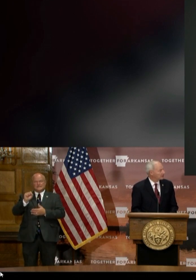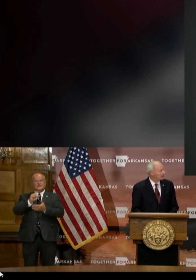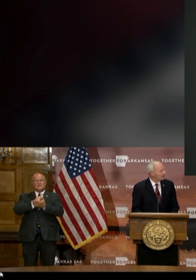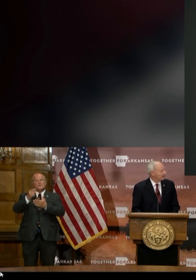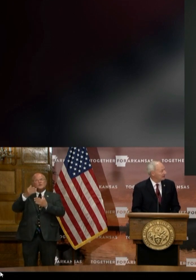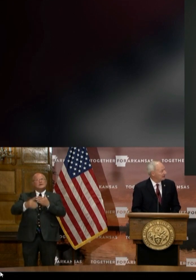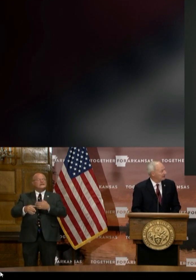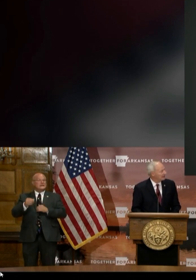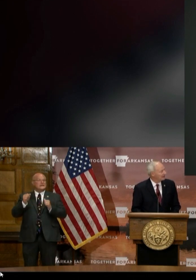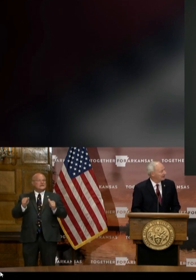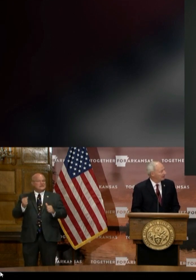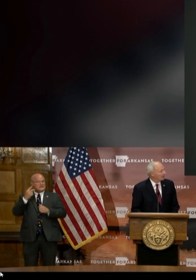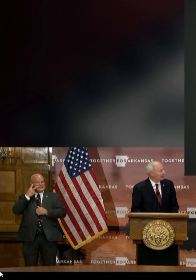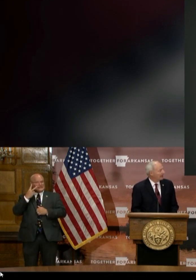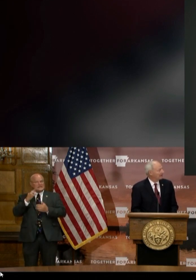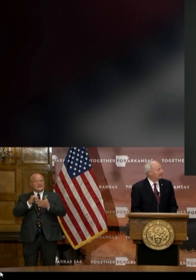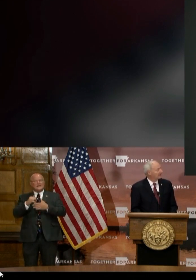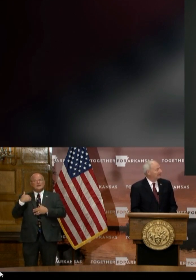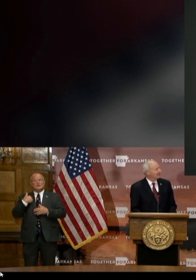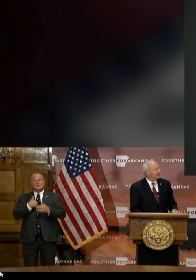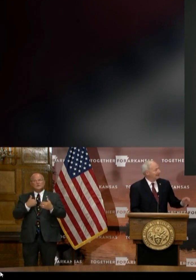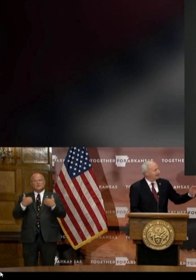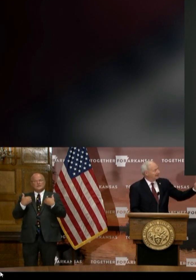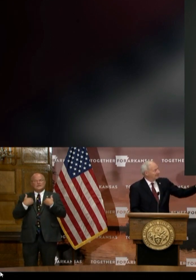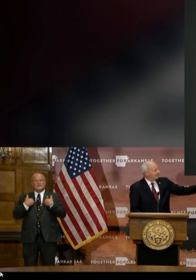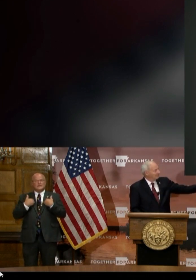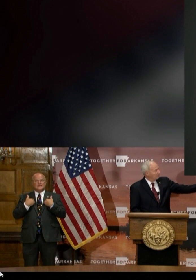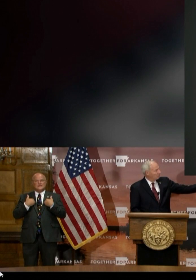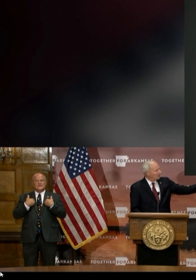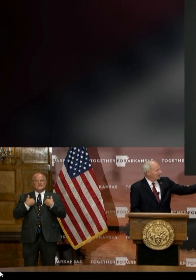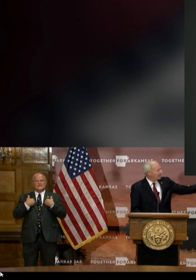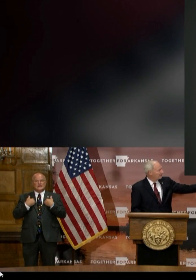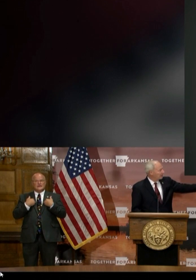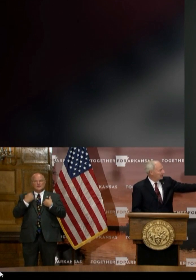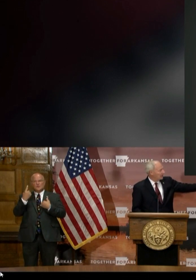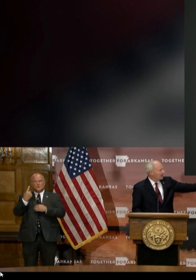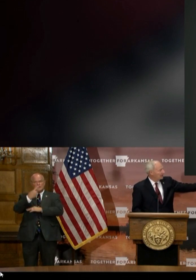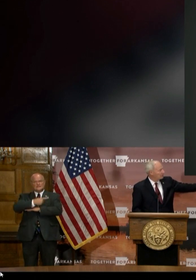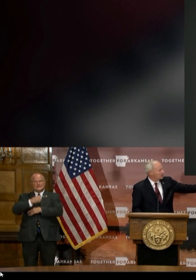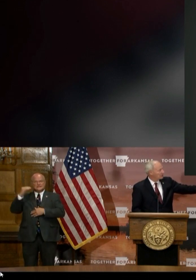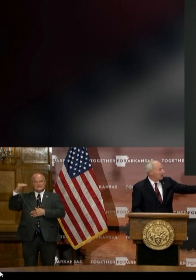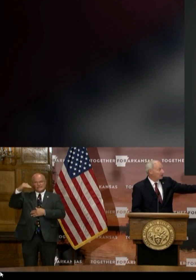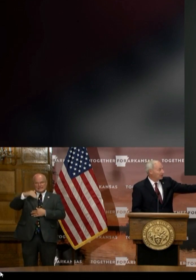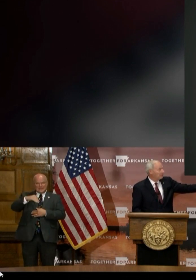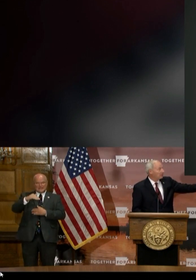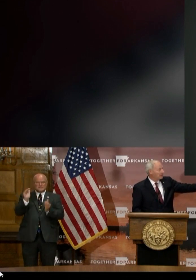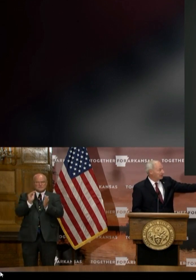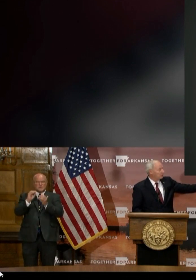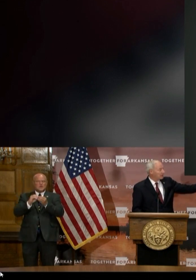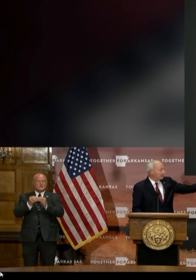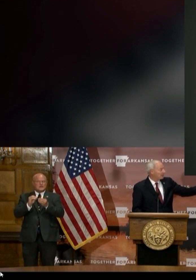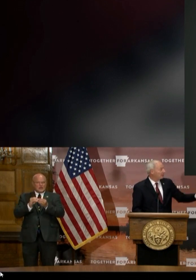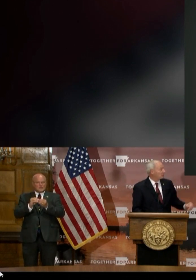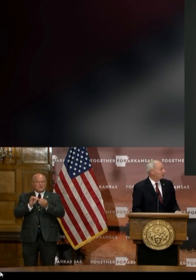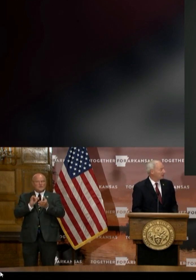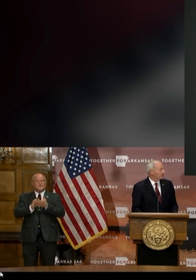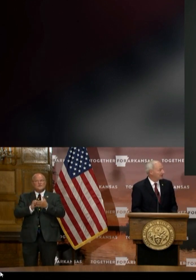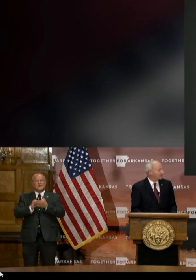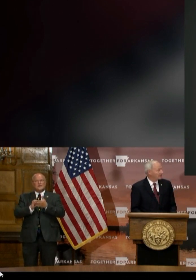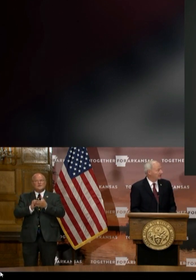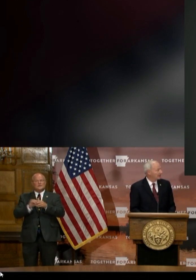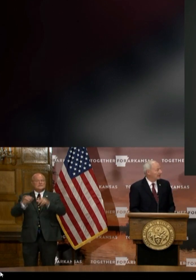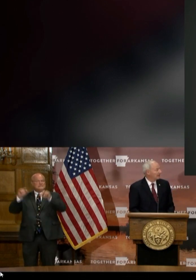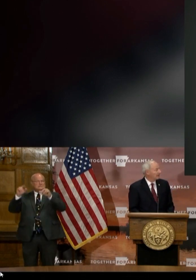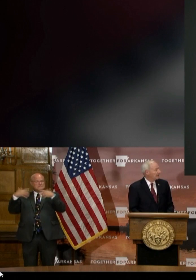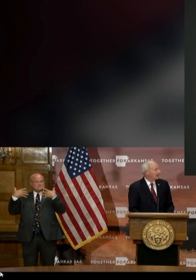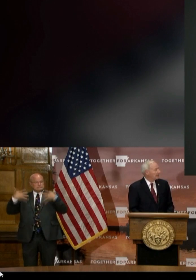you can see that we had one day of decline that was a smaller number, and it was a very robust